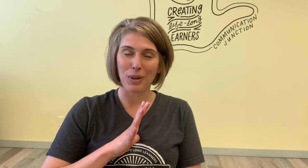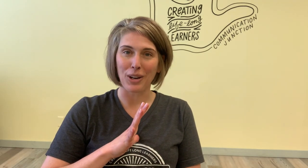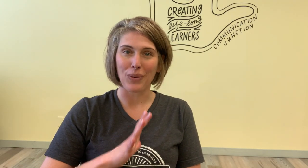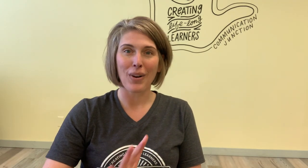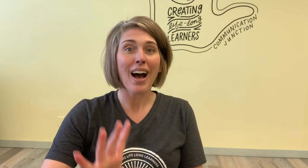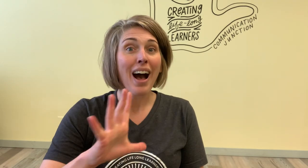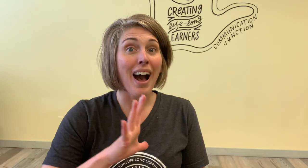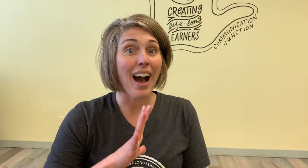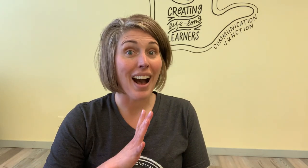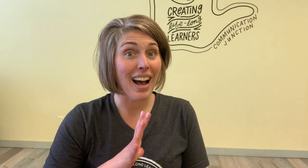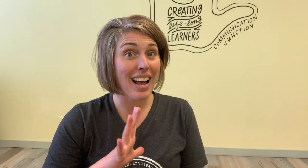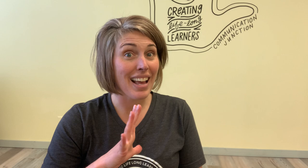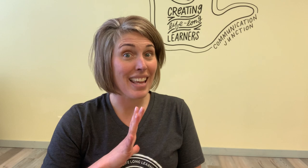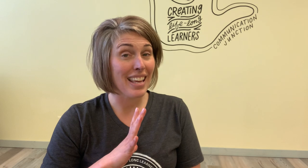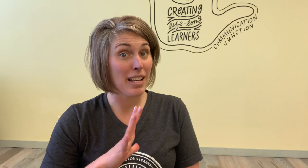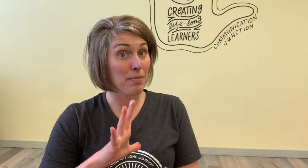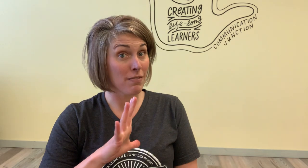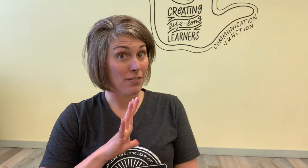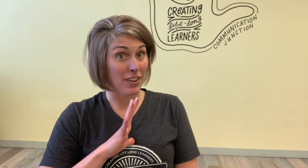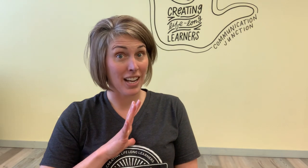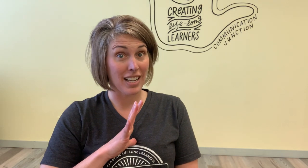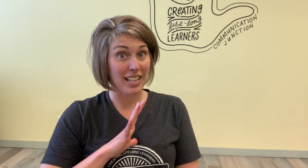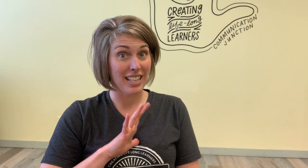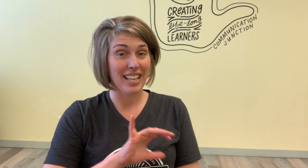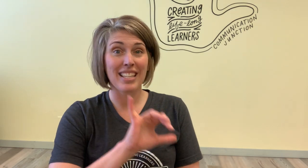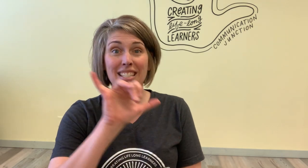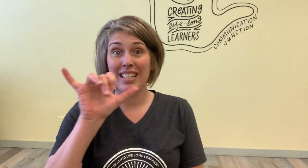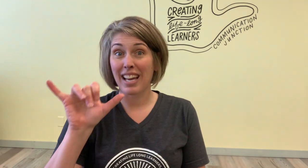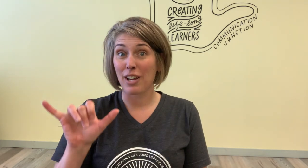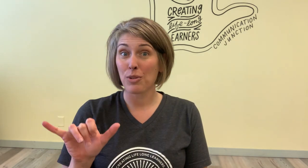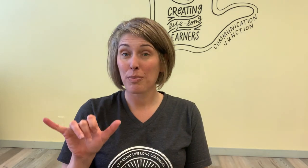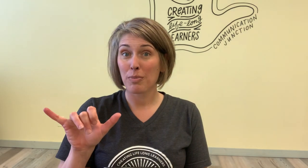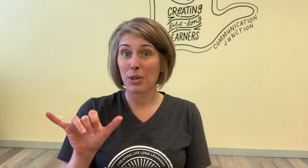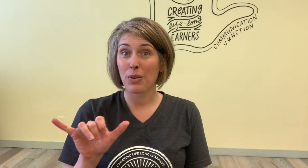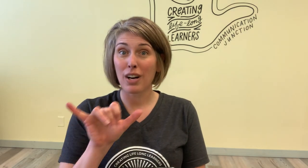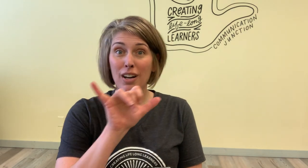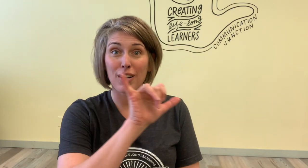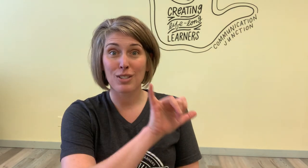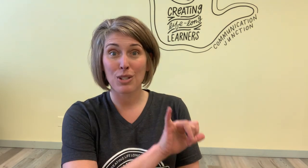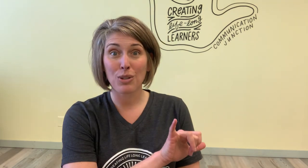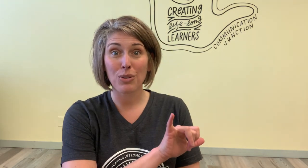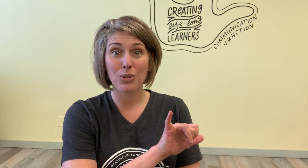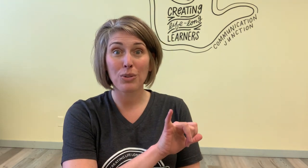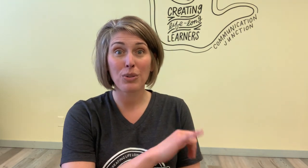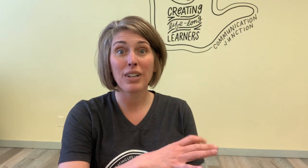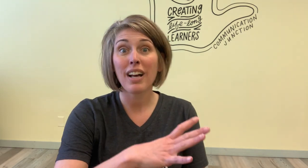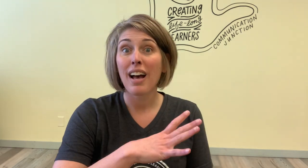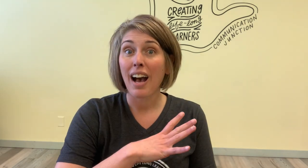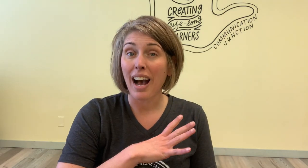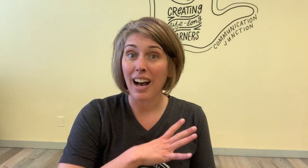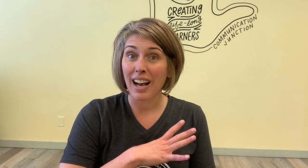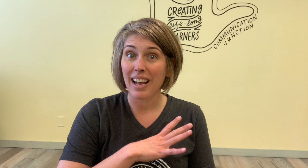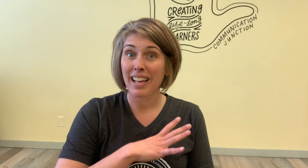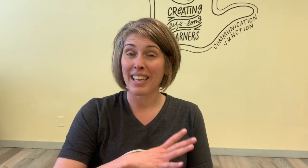we go. I am fine and I hope you are too. I